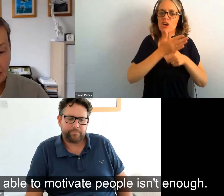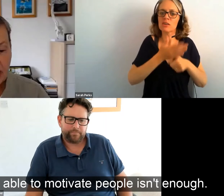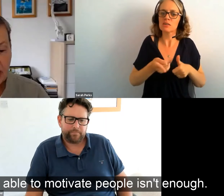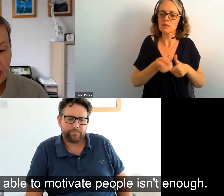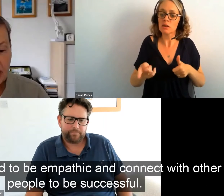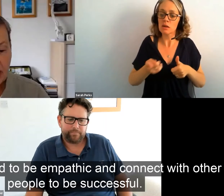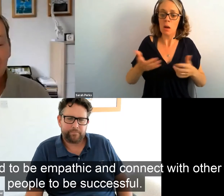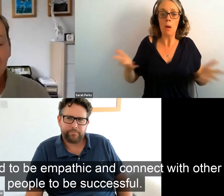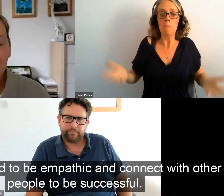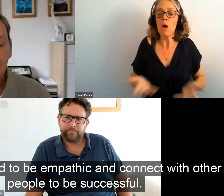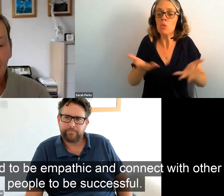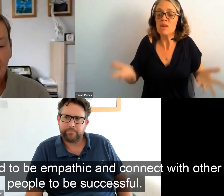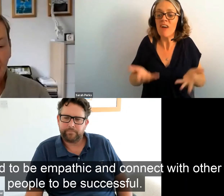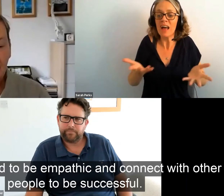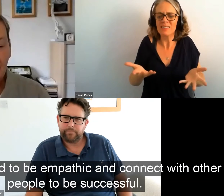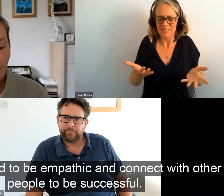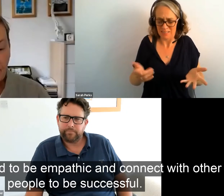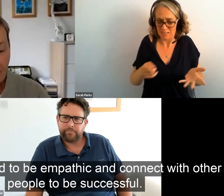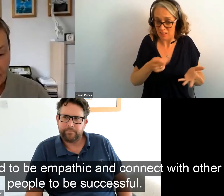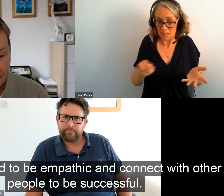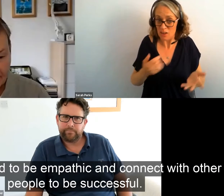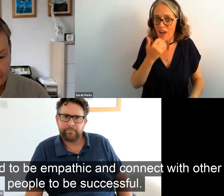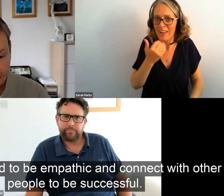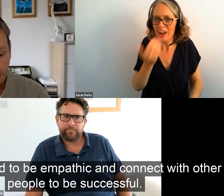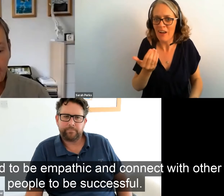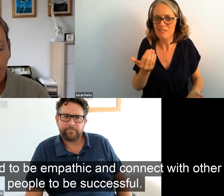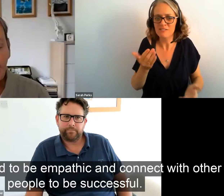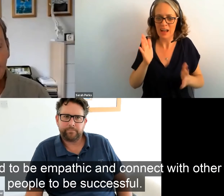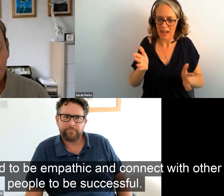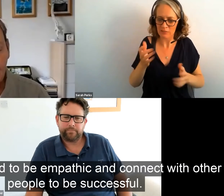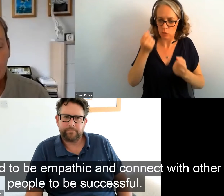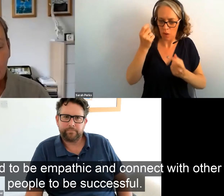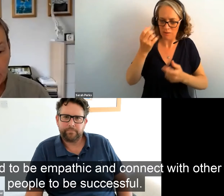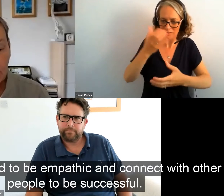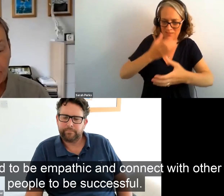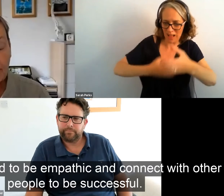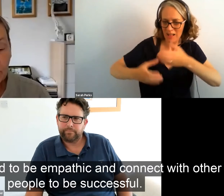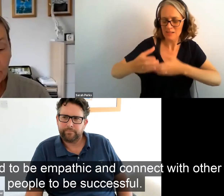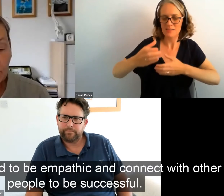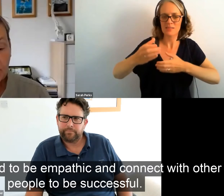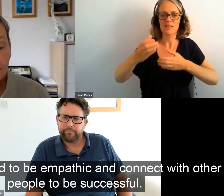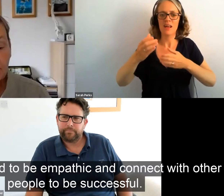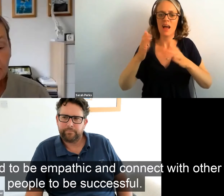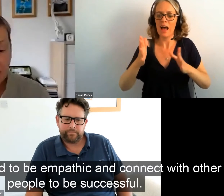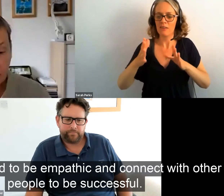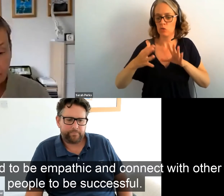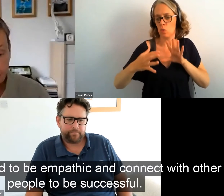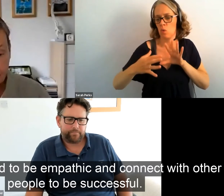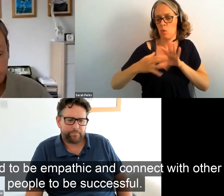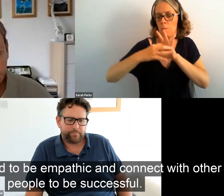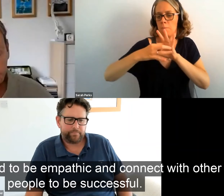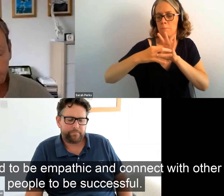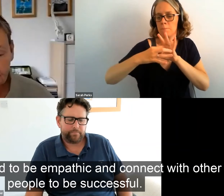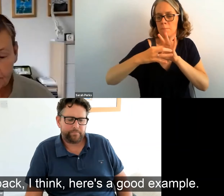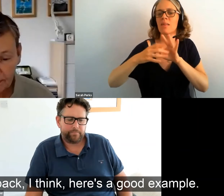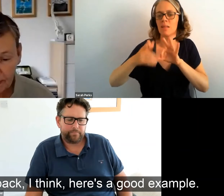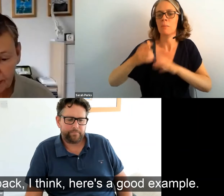enough. Leaders need to be empathetic and connect with other people to be successful.